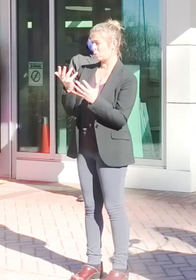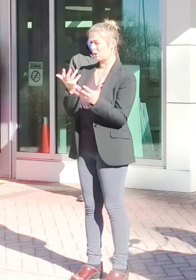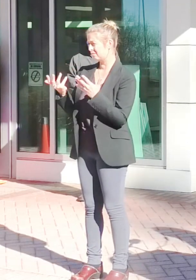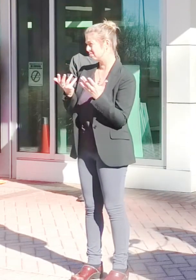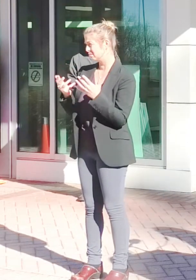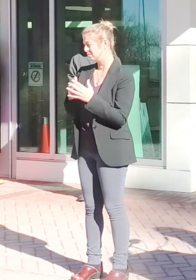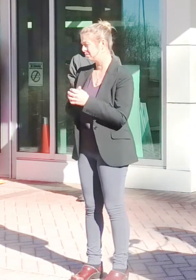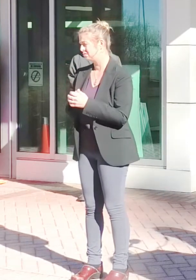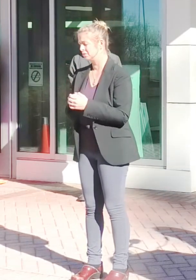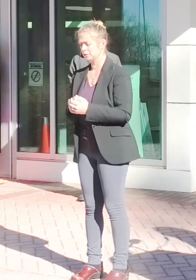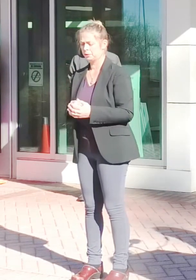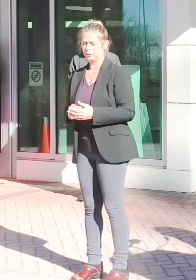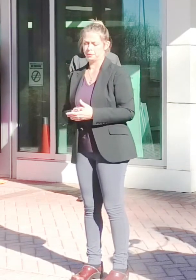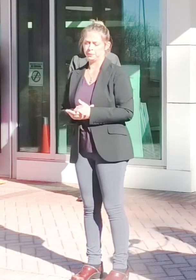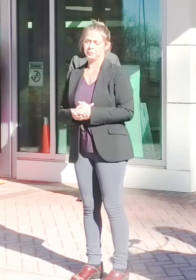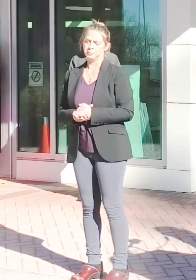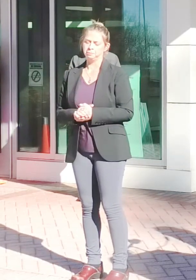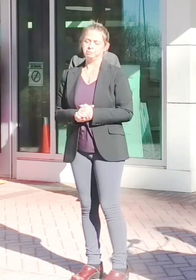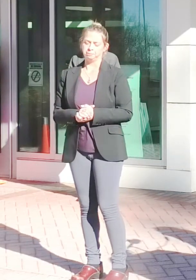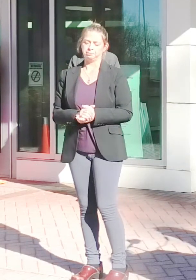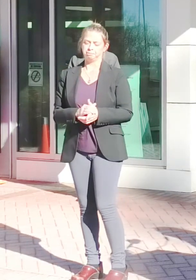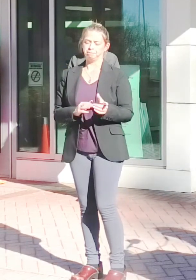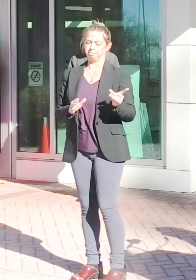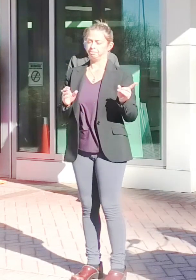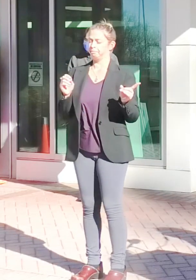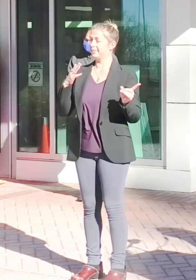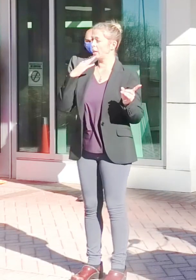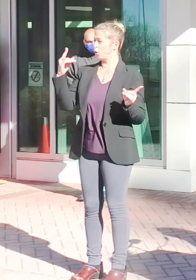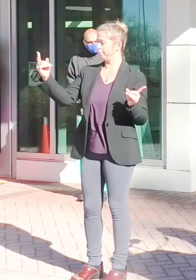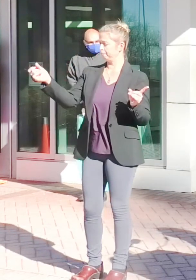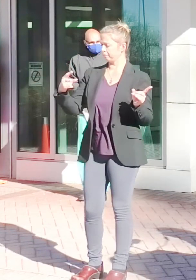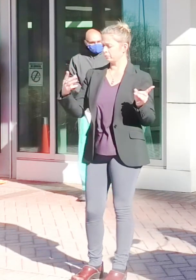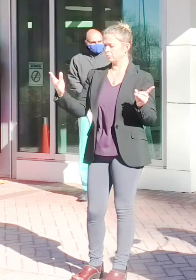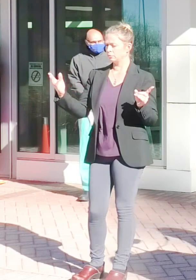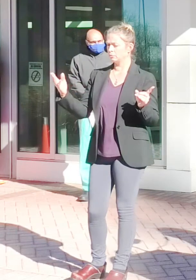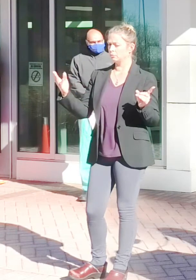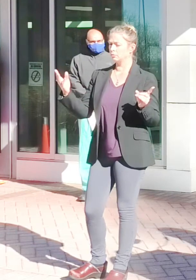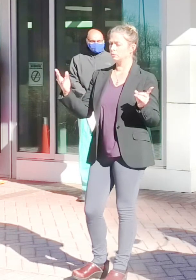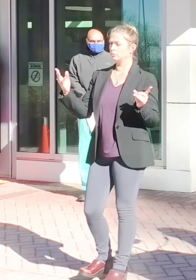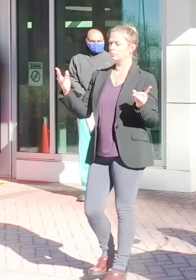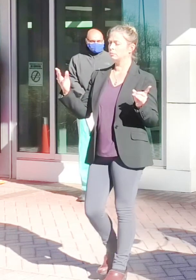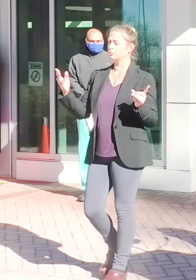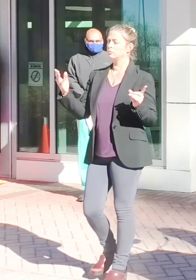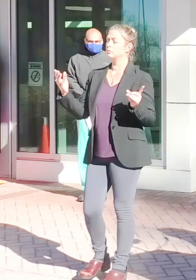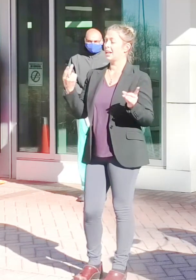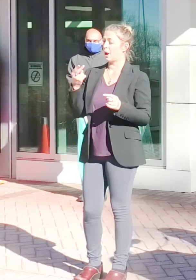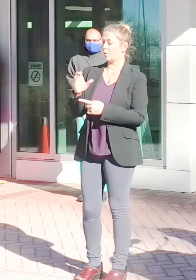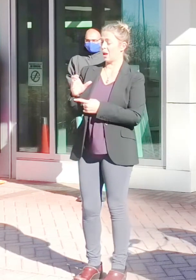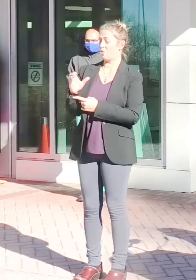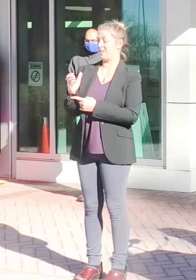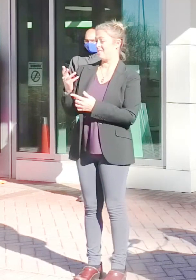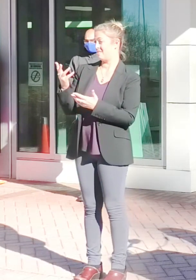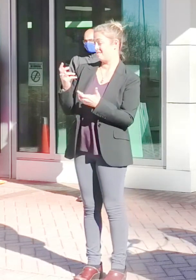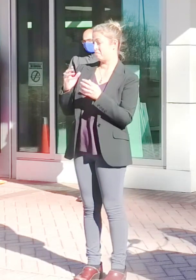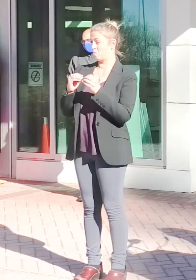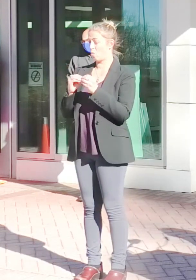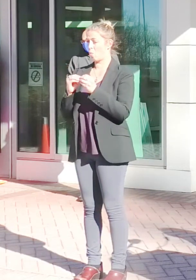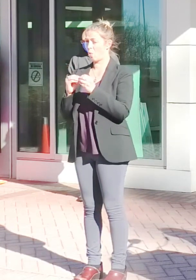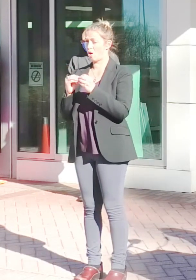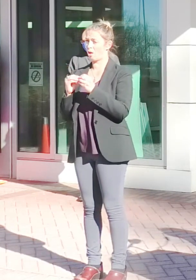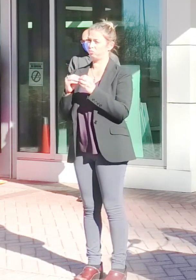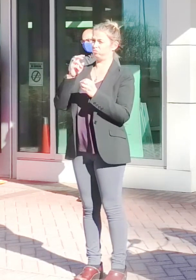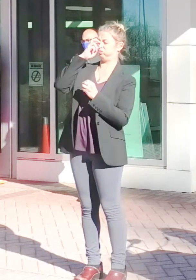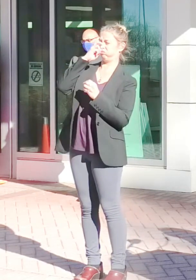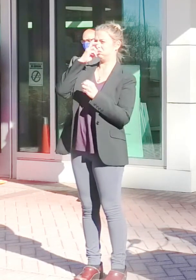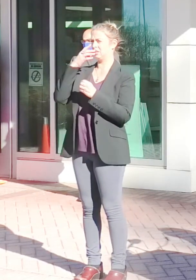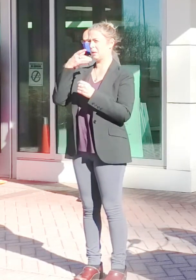looking at for the next rollout? Thank you. The question is, comment on whether Howard County would consider more strict mask restrictions.